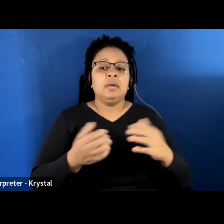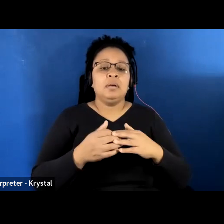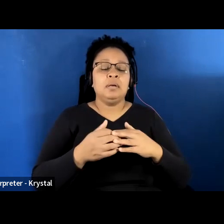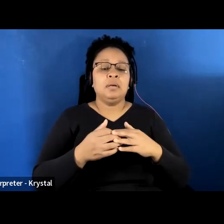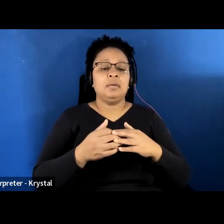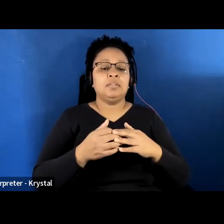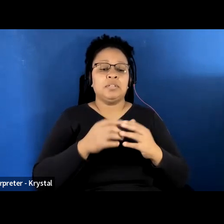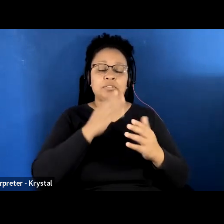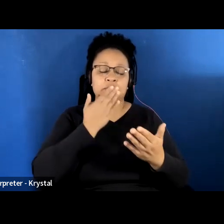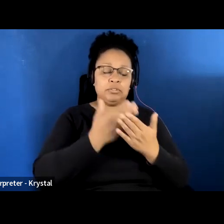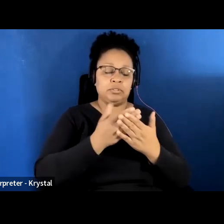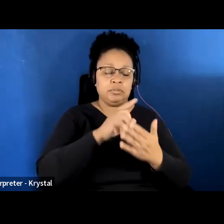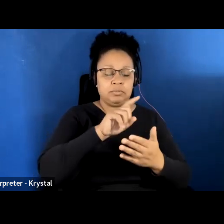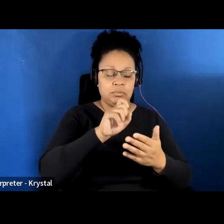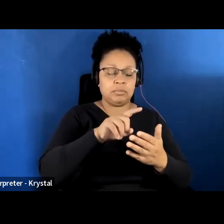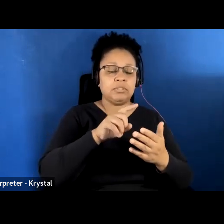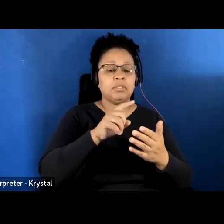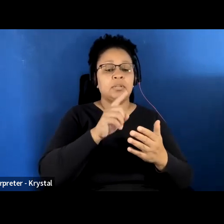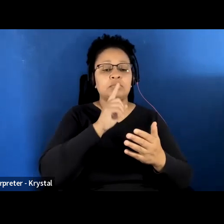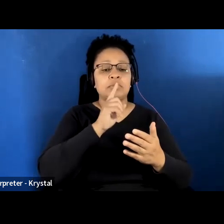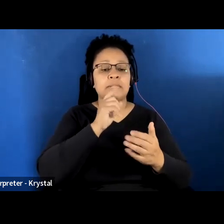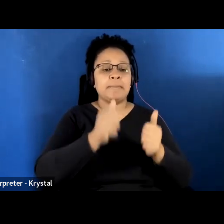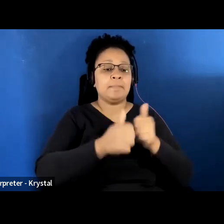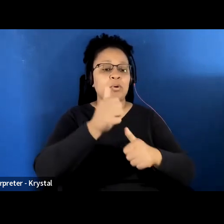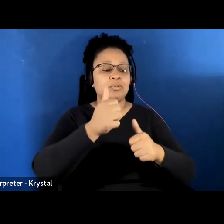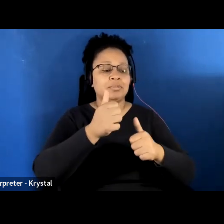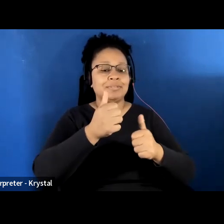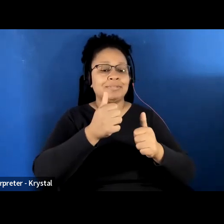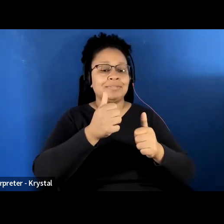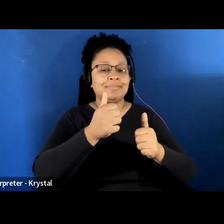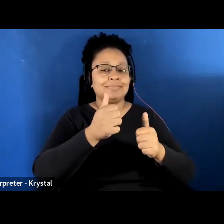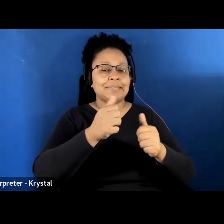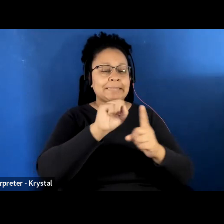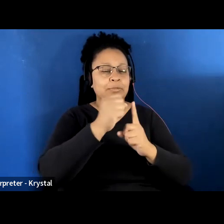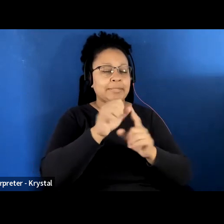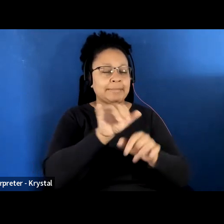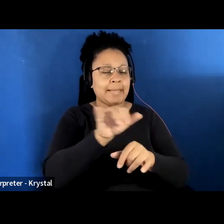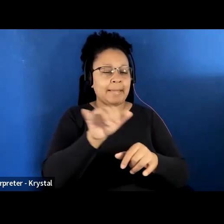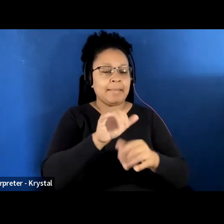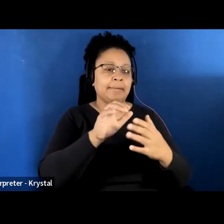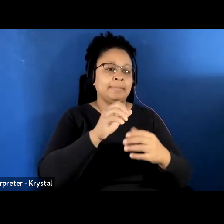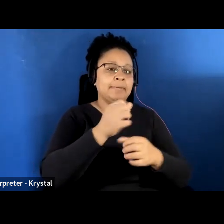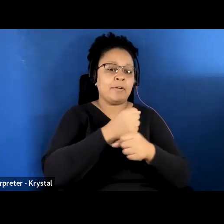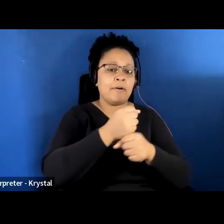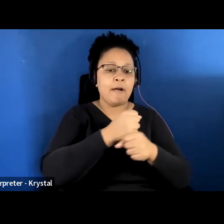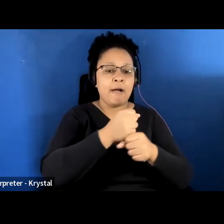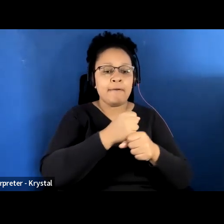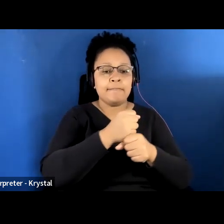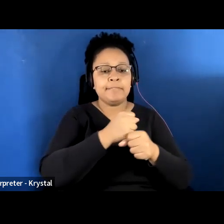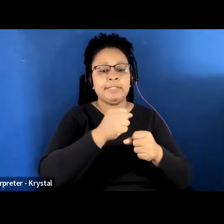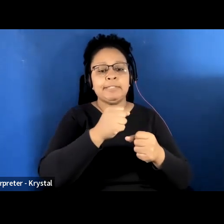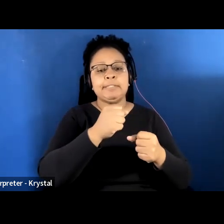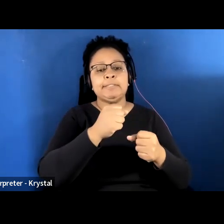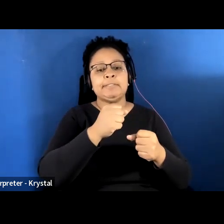is mostly going to be the same if you're meeting at the coffee shop, the park. I've done more visits on